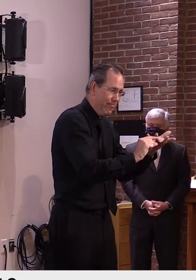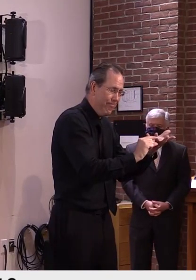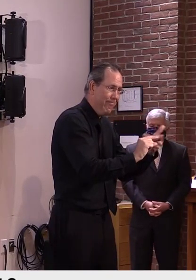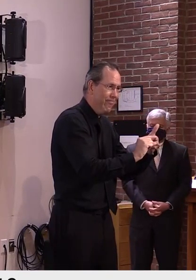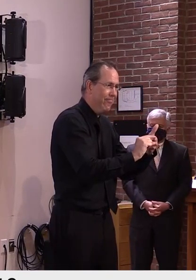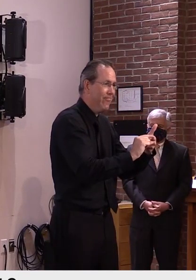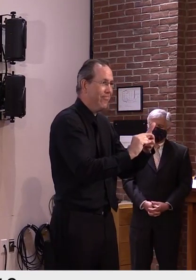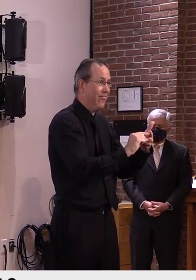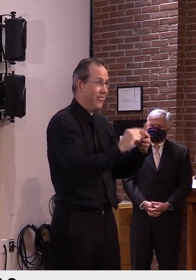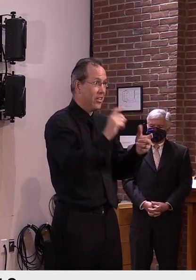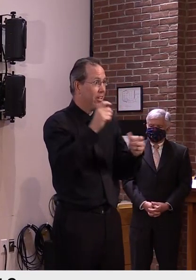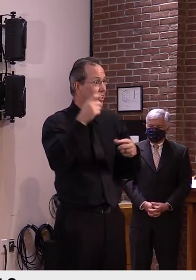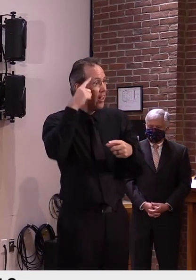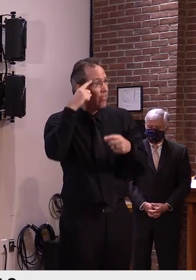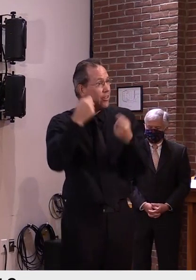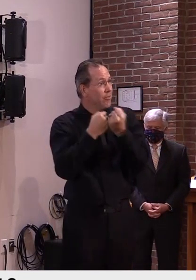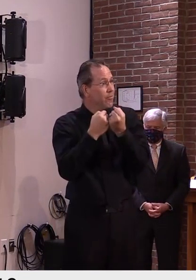we're protecting Vermonters, because